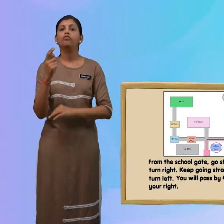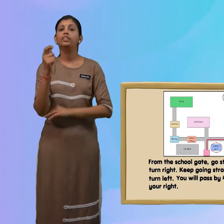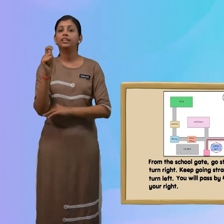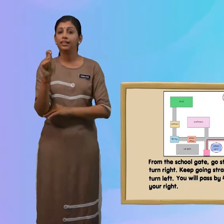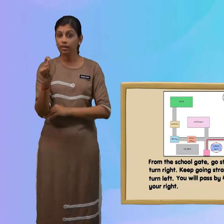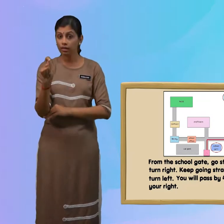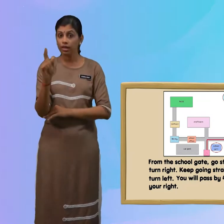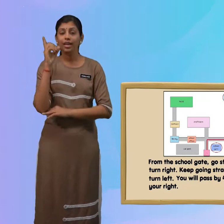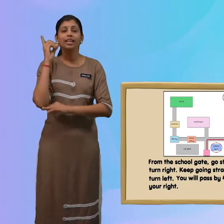the